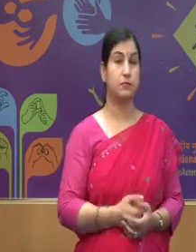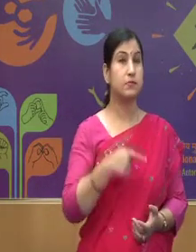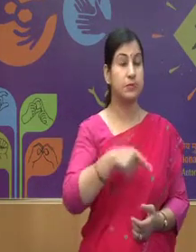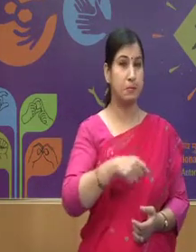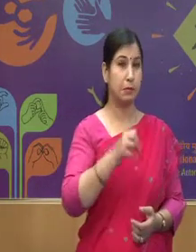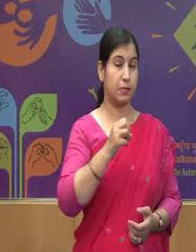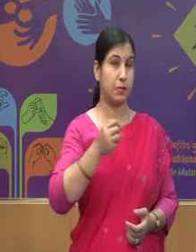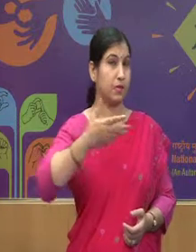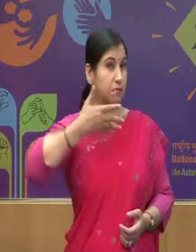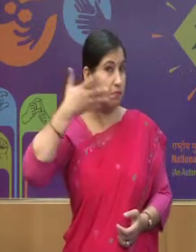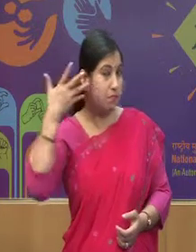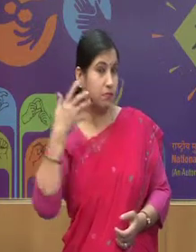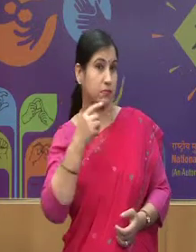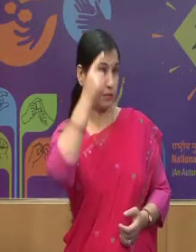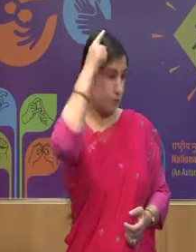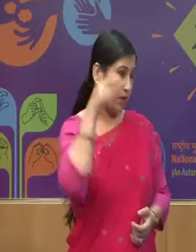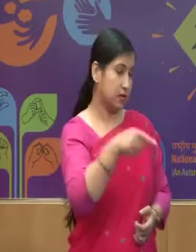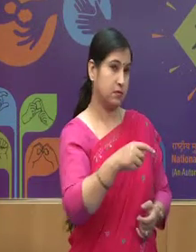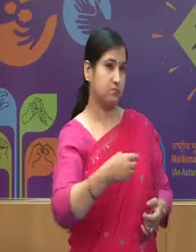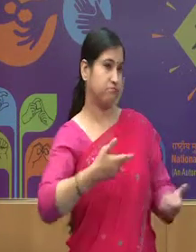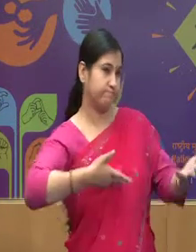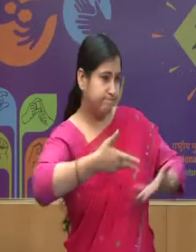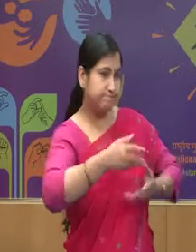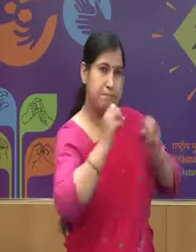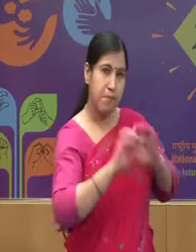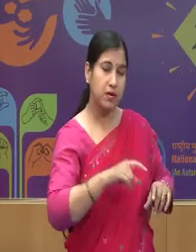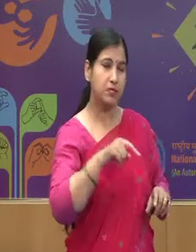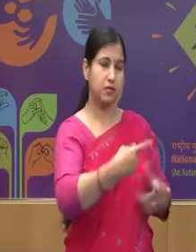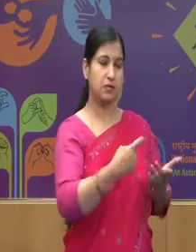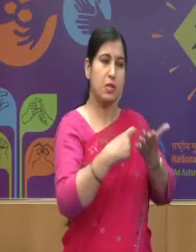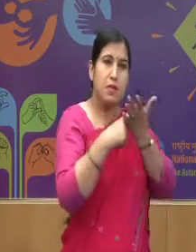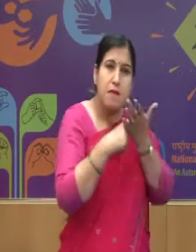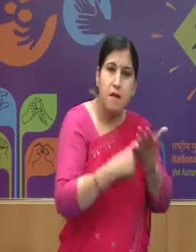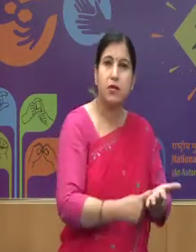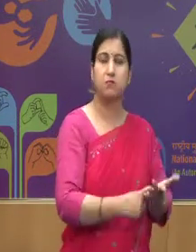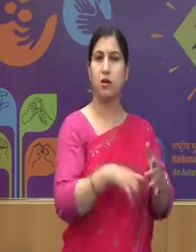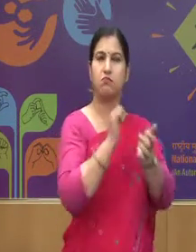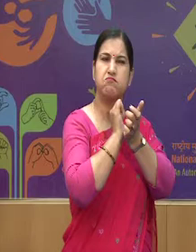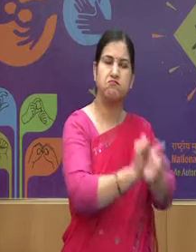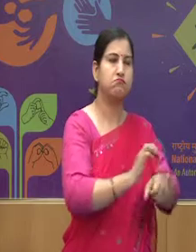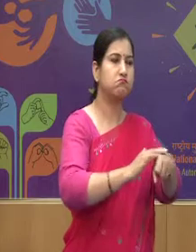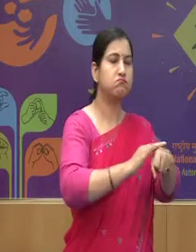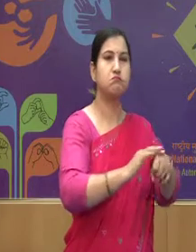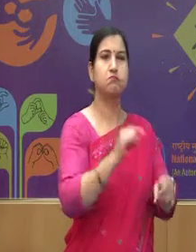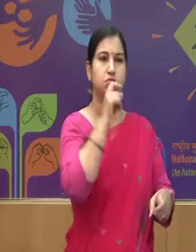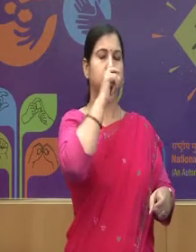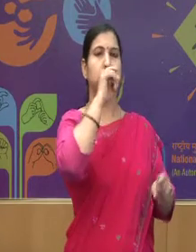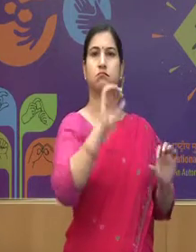The bad treatment of the native people killed their self-respect and